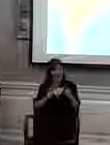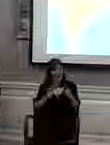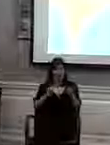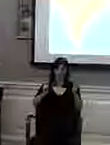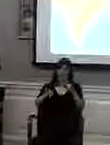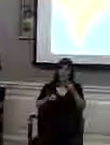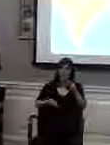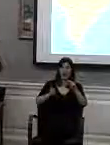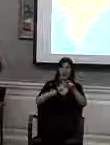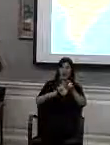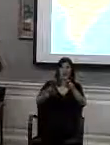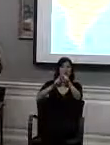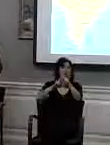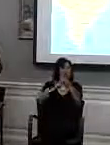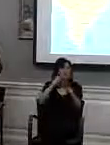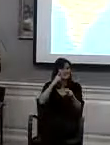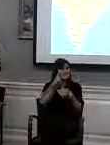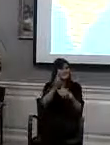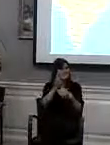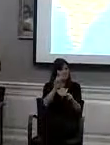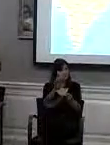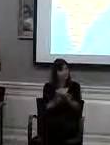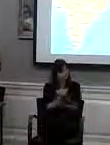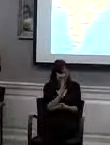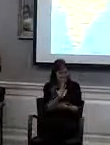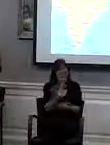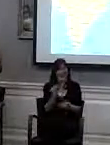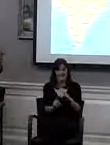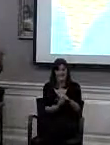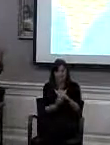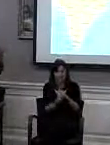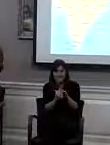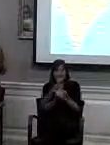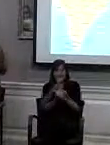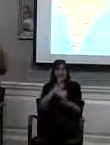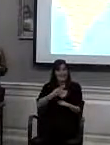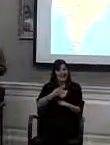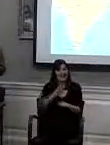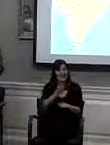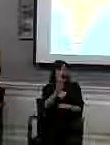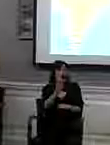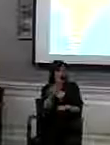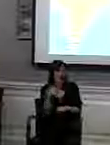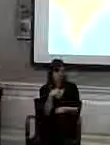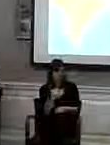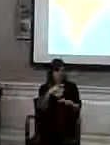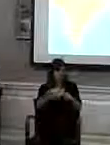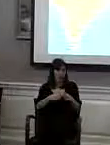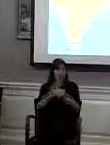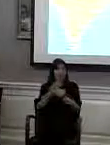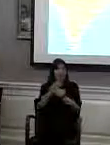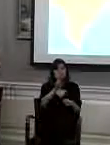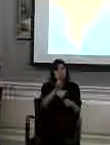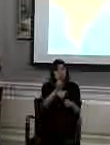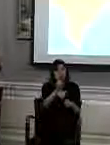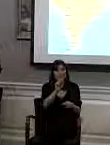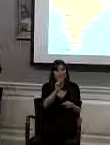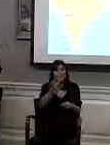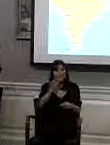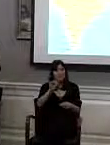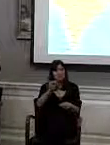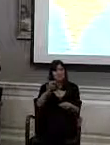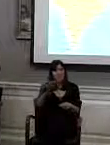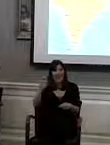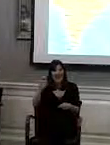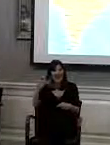of a larger human rights efforts and the emergence of HRE, what we abbreviatedly refer to human rights education as, on its own as a